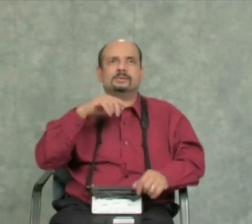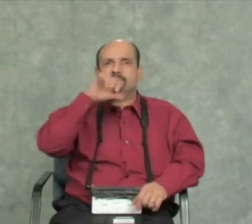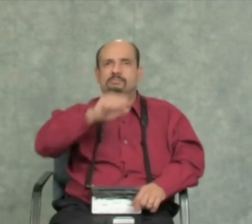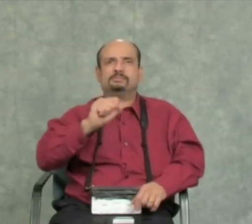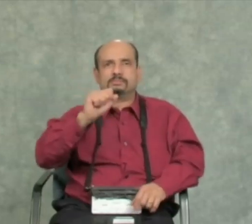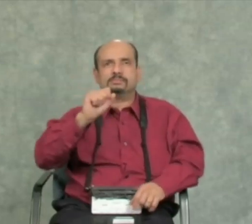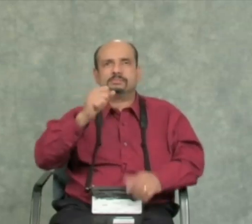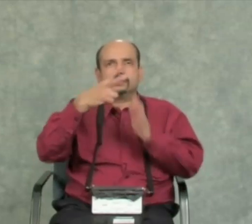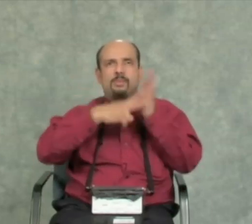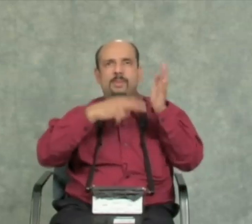It's great.